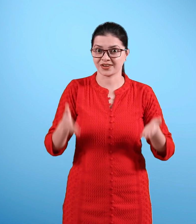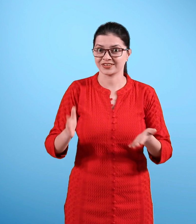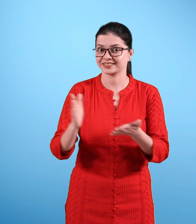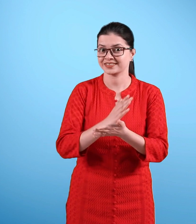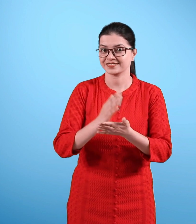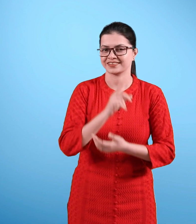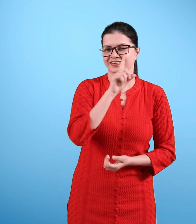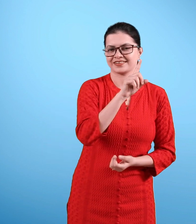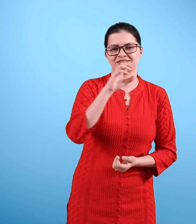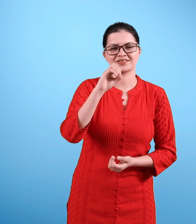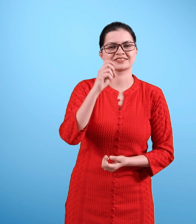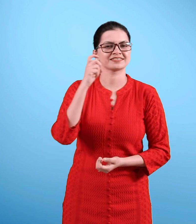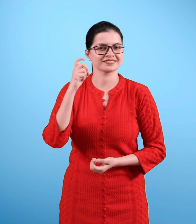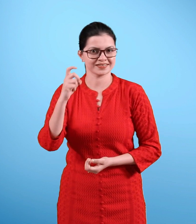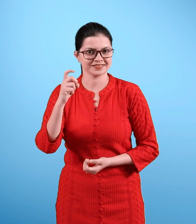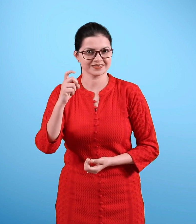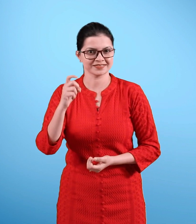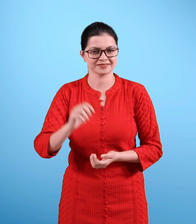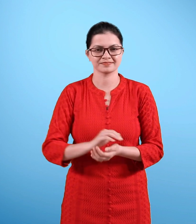Page 107.